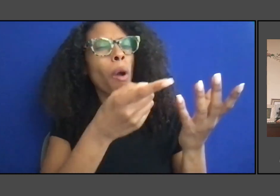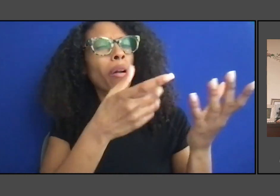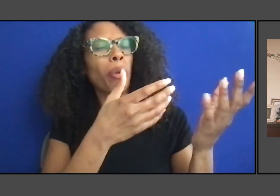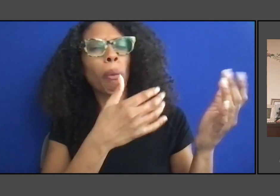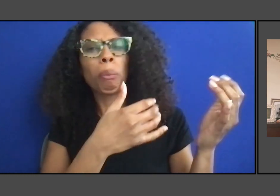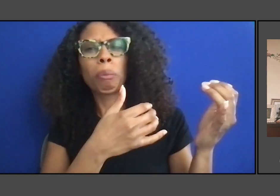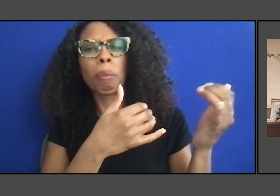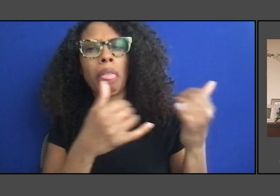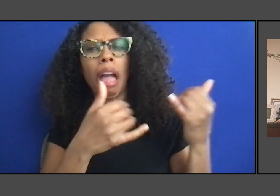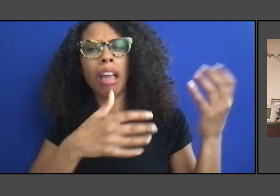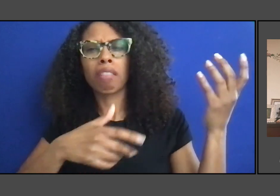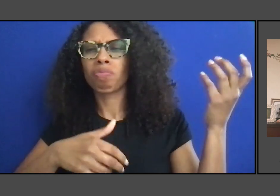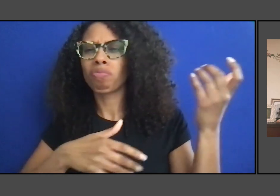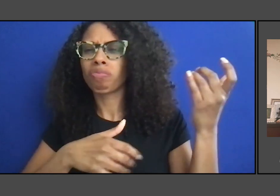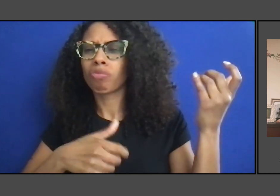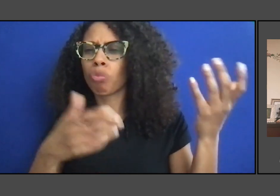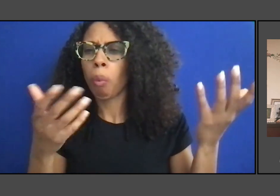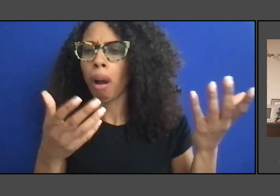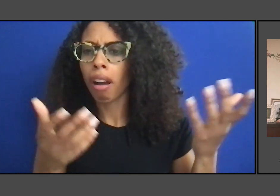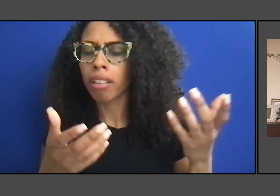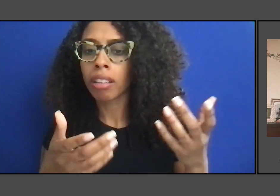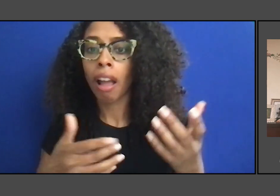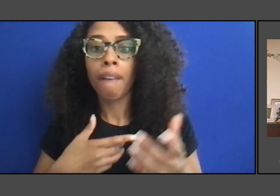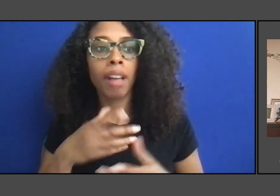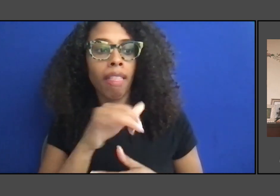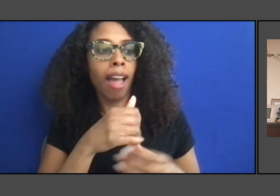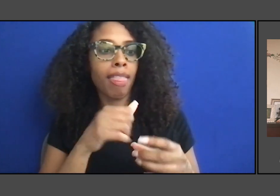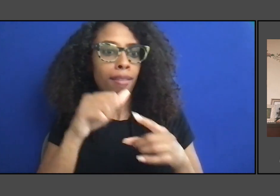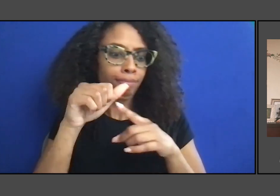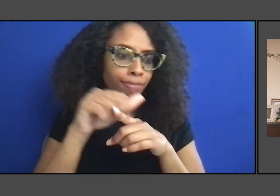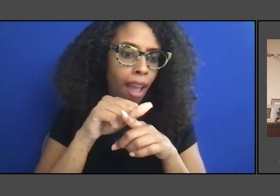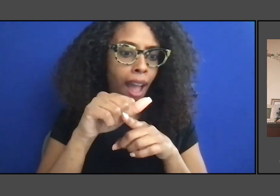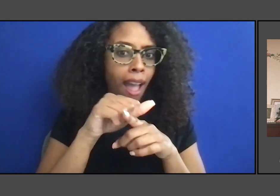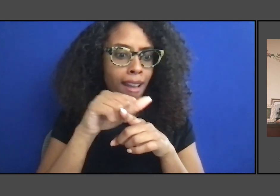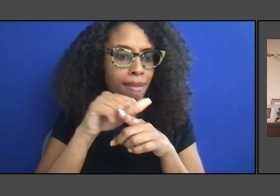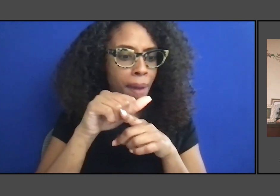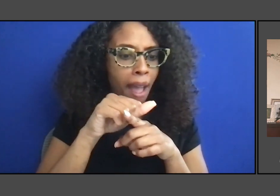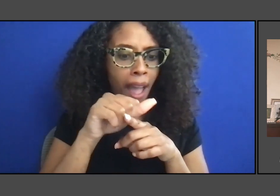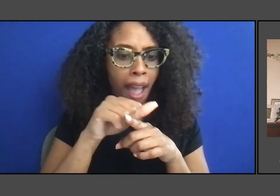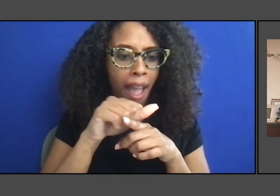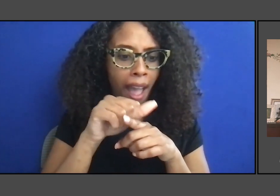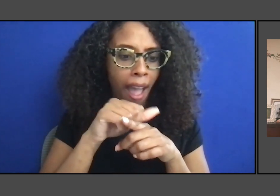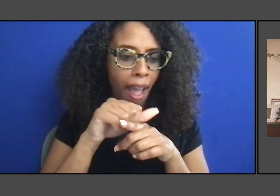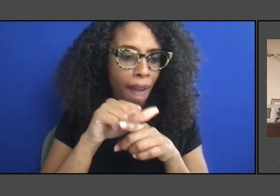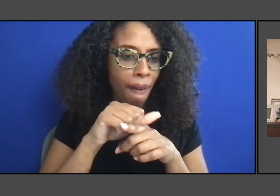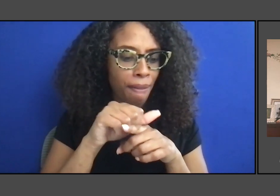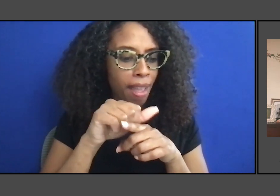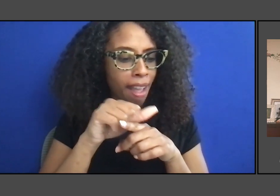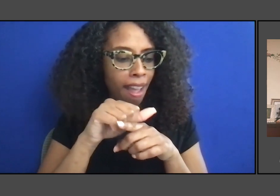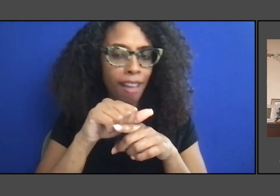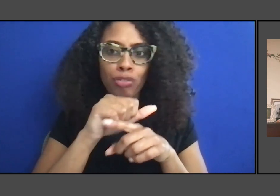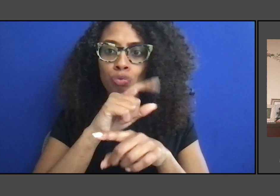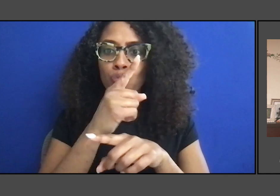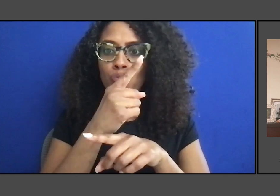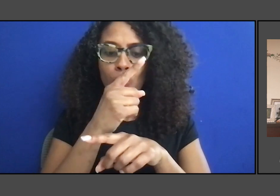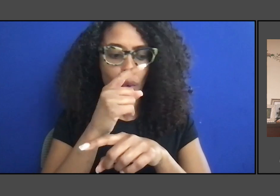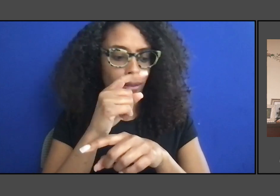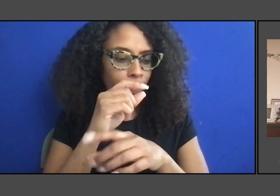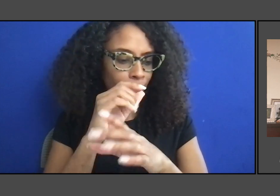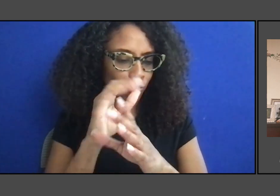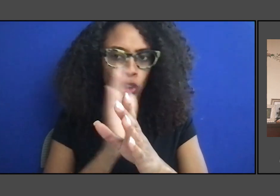feel, that they've practiced and they've worked really hard at something and they have this beautiful skill